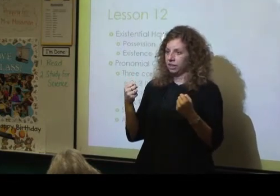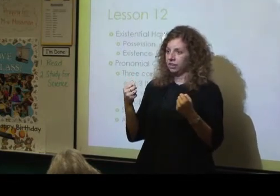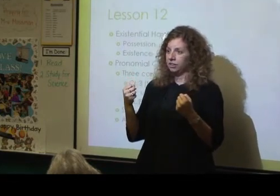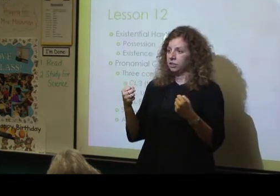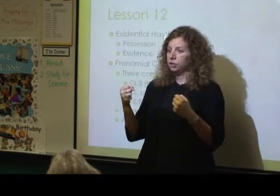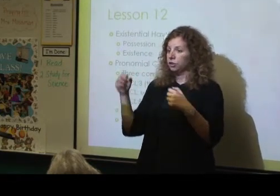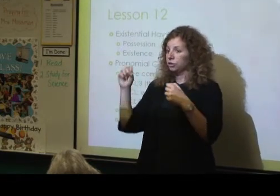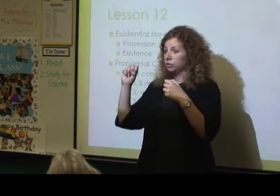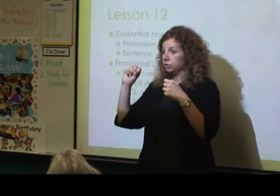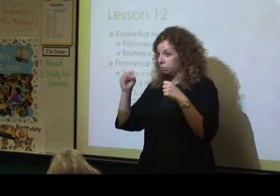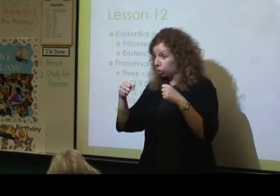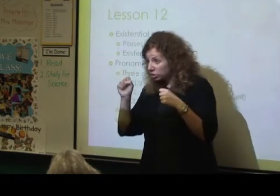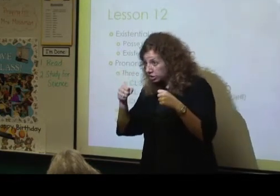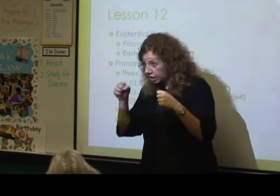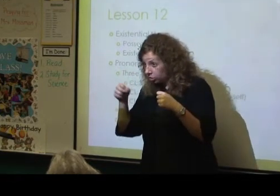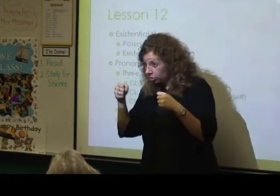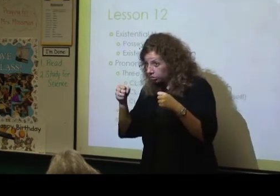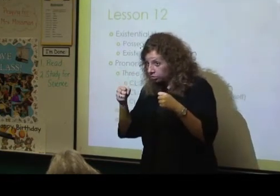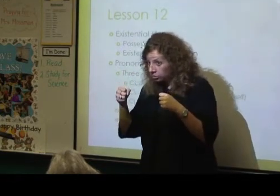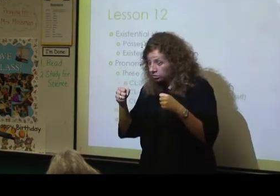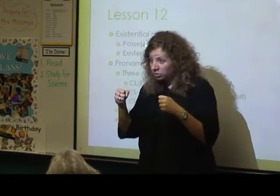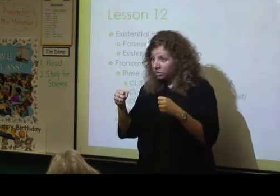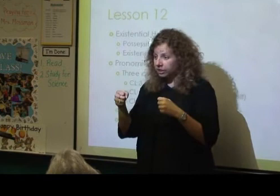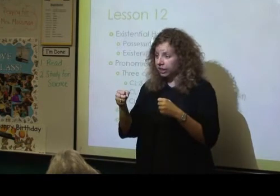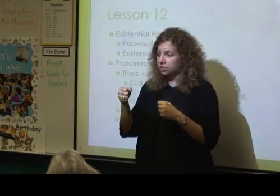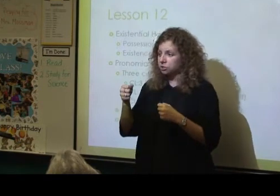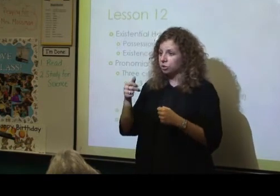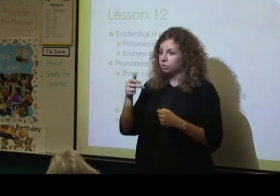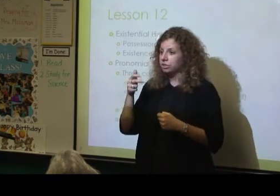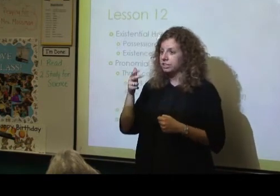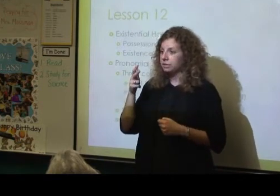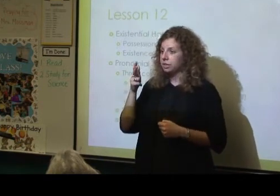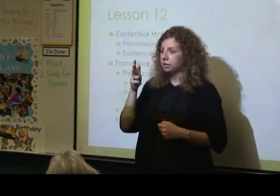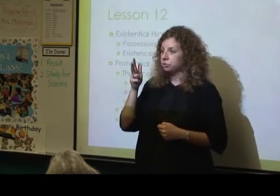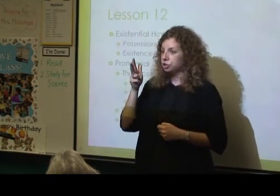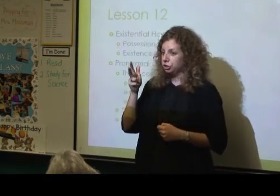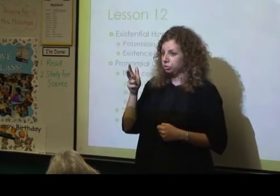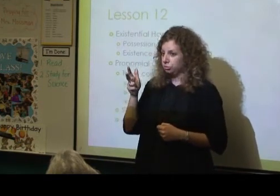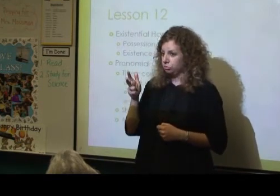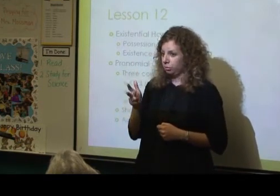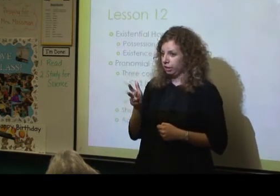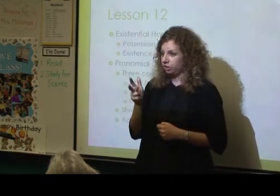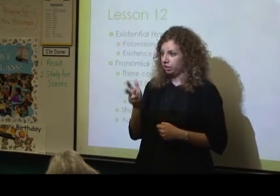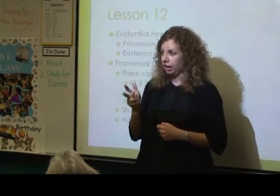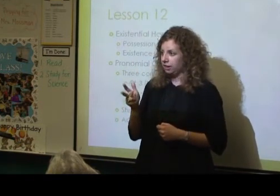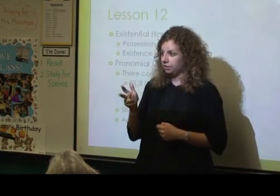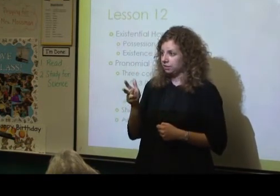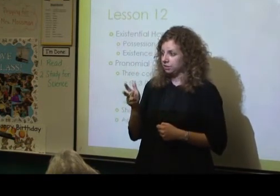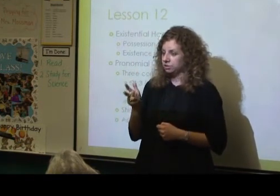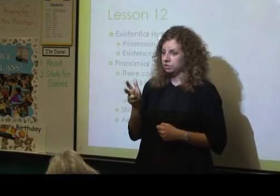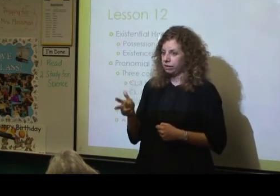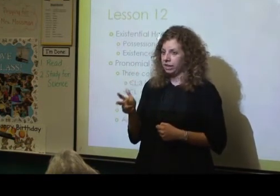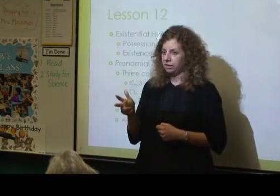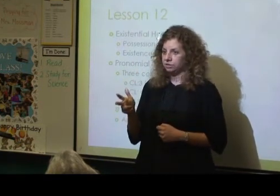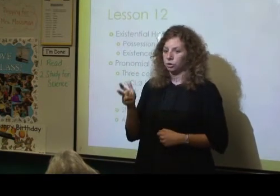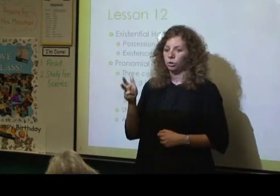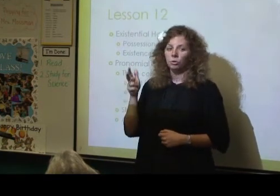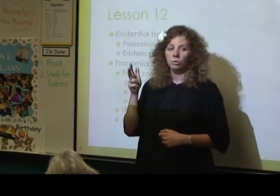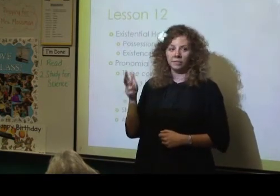Okay, motorcycle. Okay, so this hand becomes you, where you're at. This is the right hand. So whatever